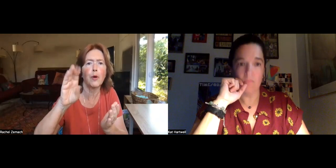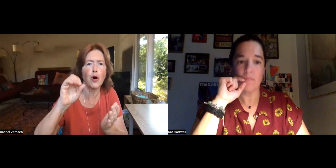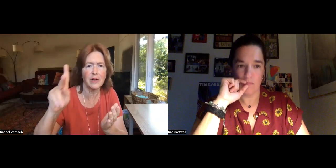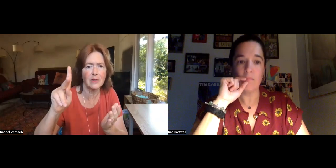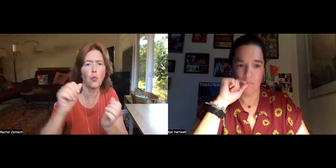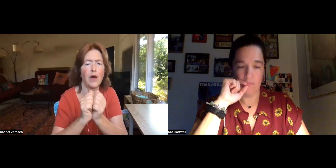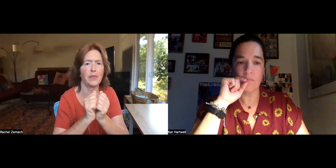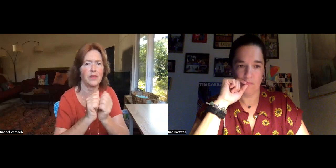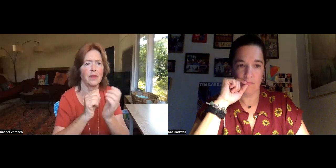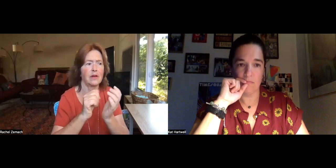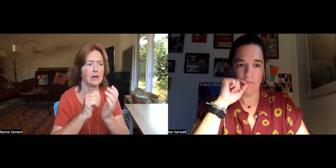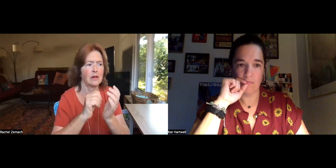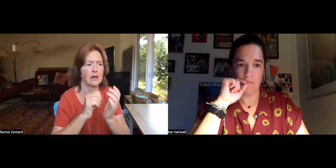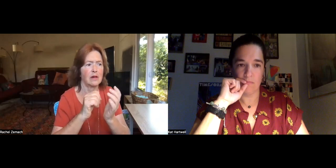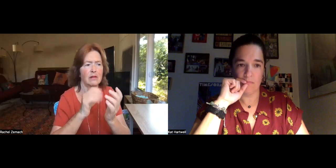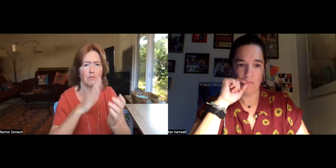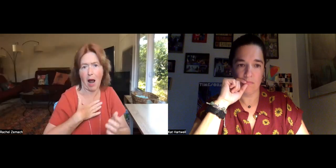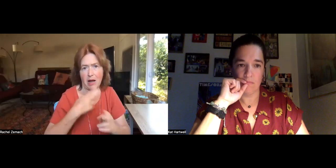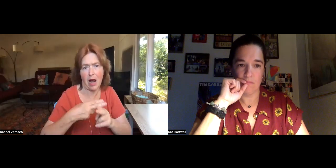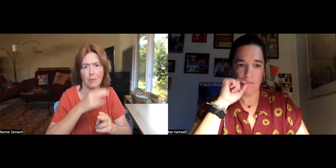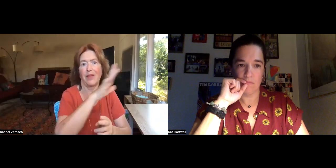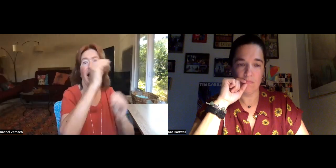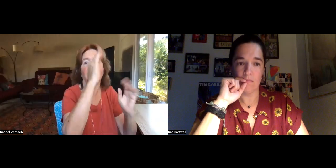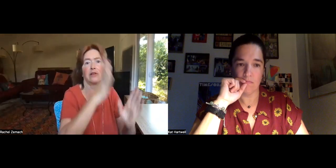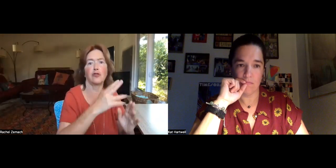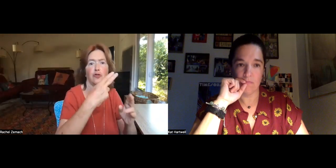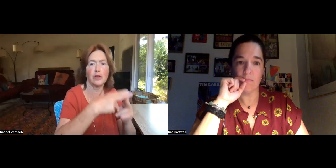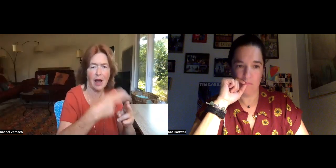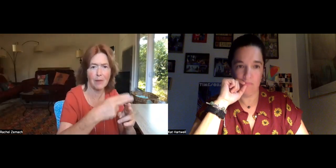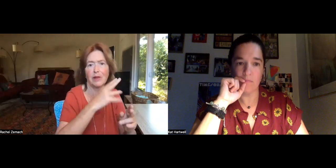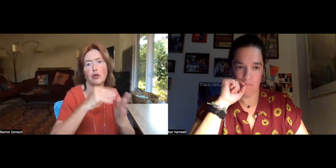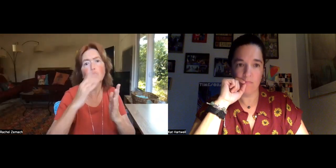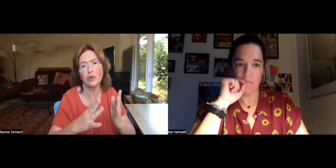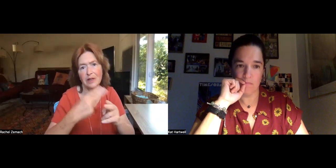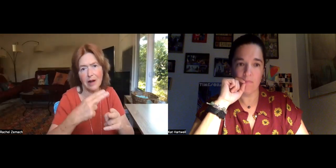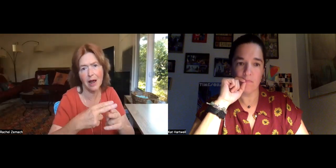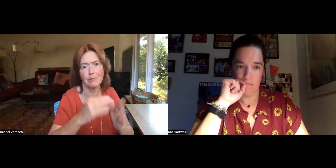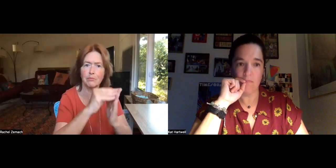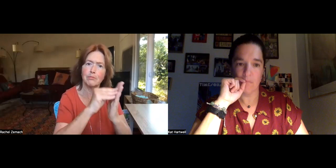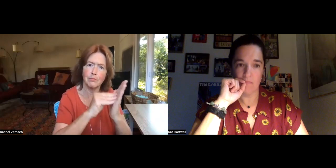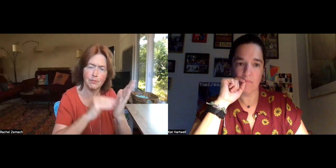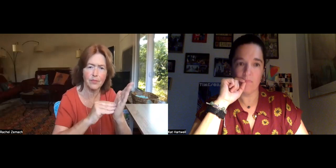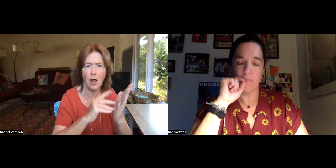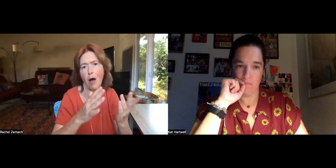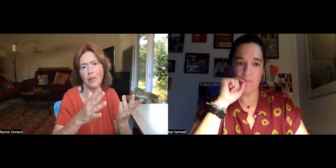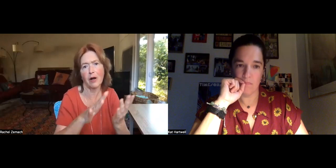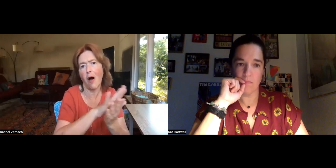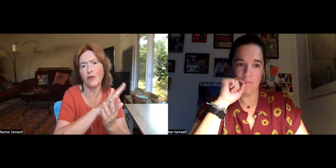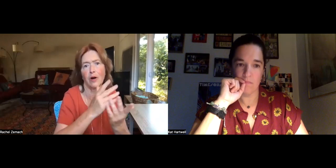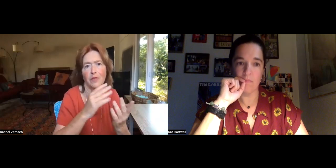notebook with my name, that teacher's name, student's name on the cover of the